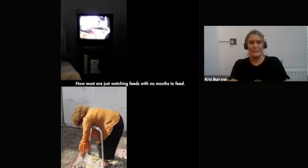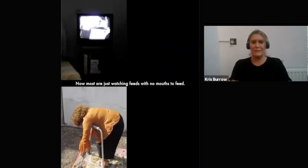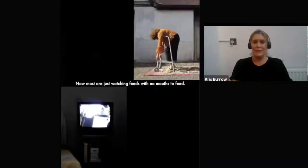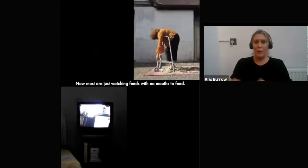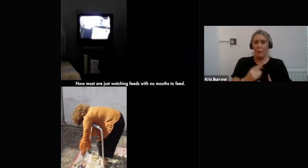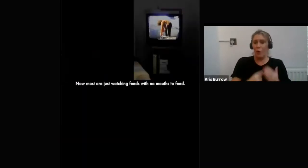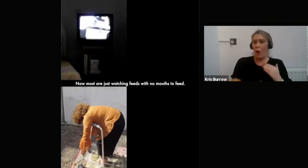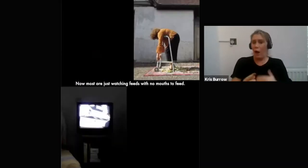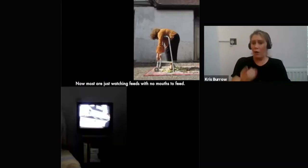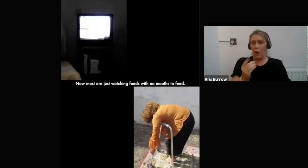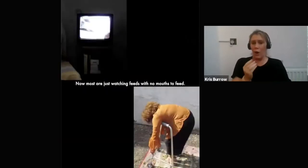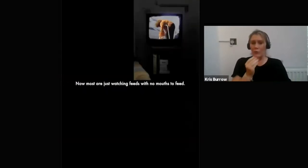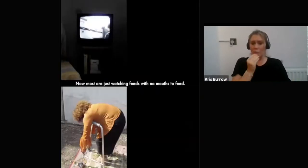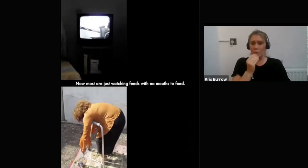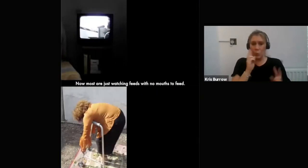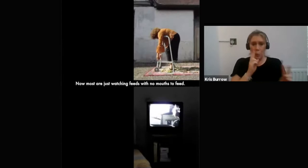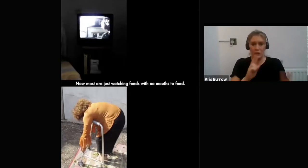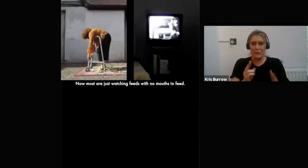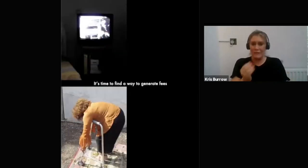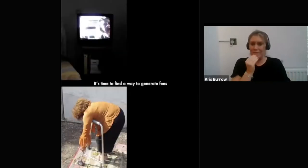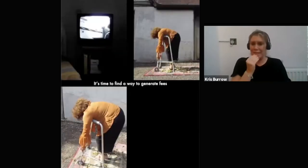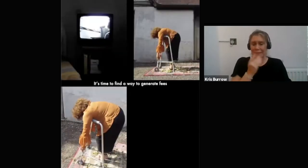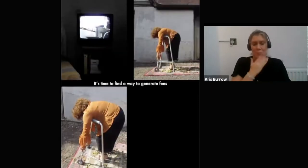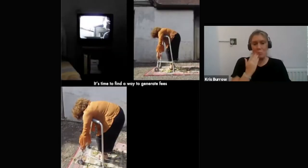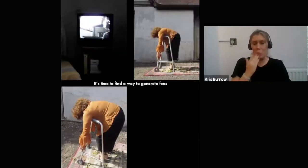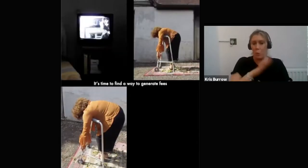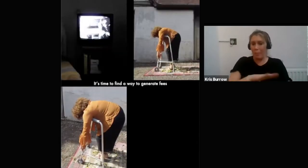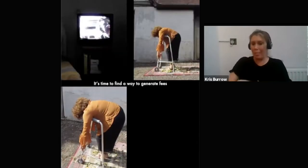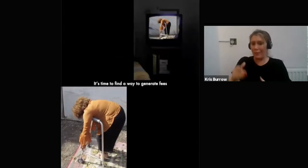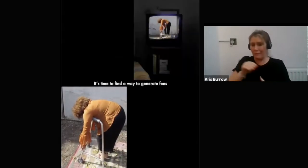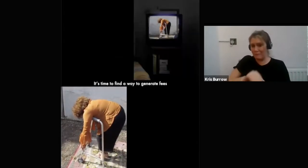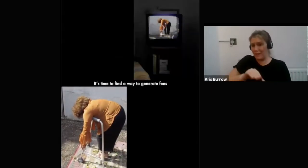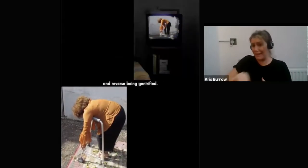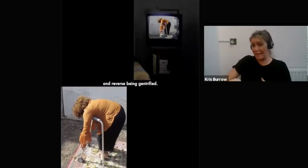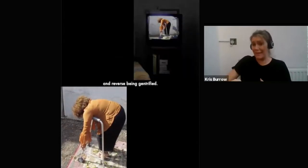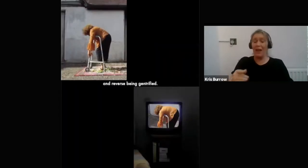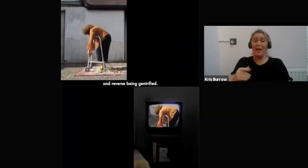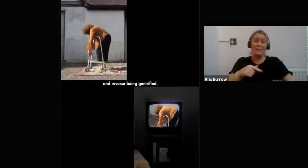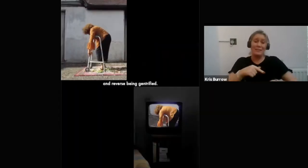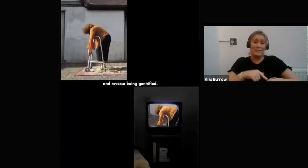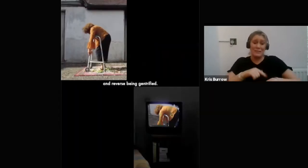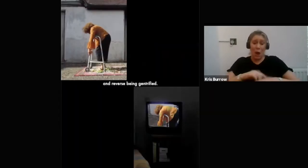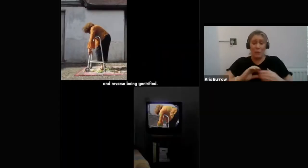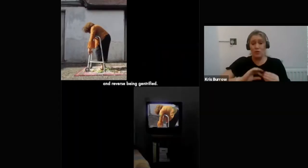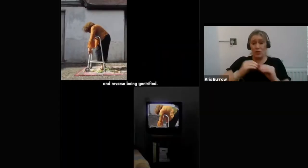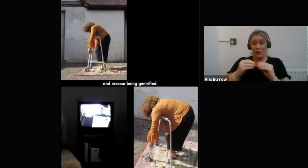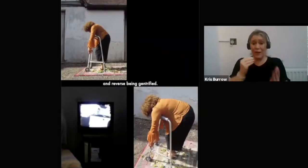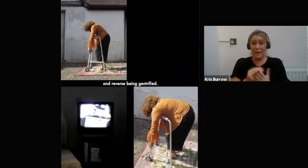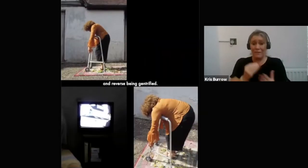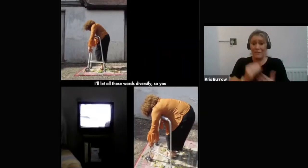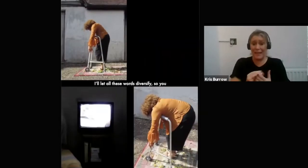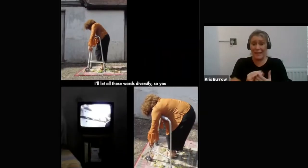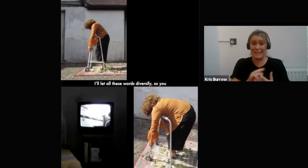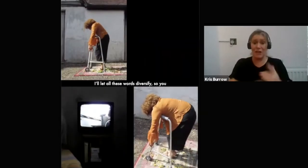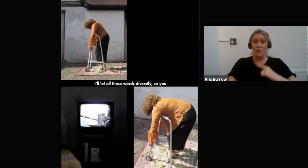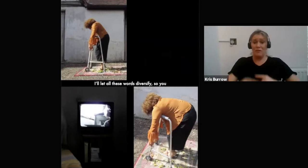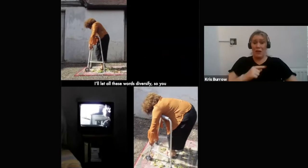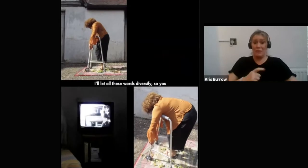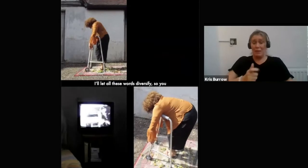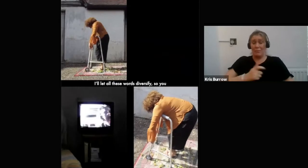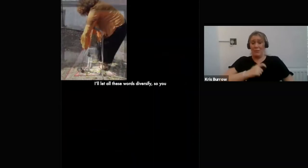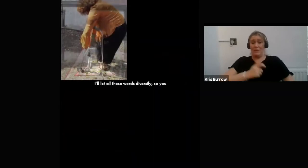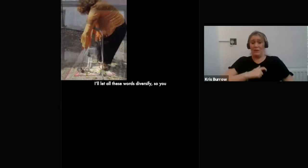most are just watching fees with no mouths to feed. Time to find a way to generate fees and reverse being gentrified. I'll let all these